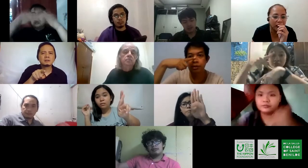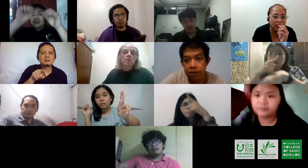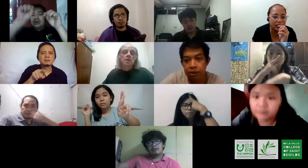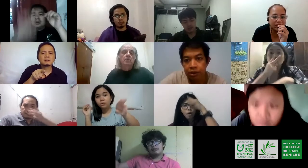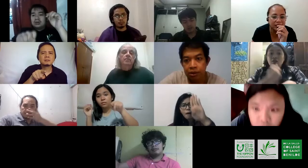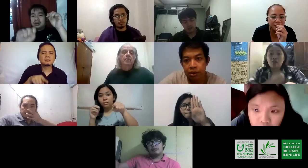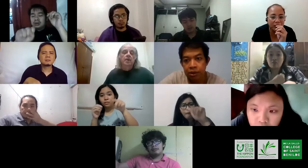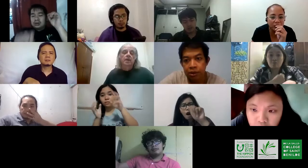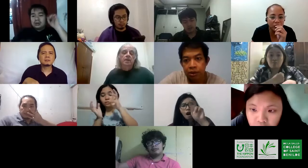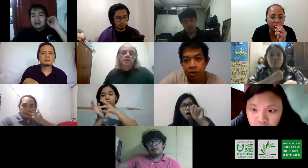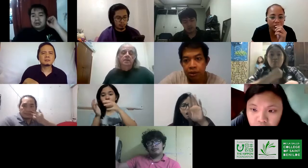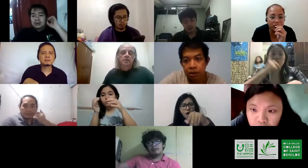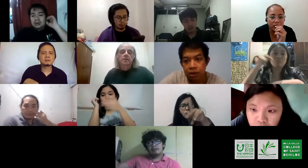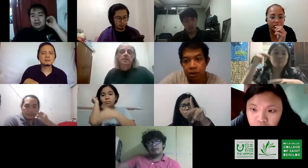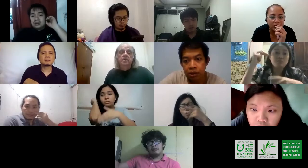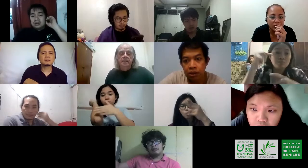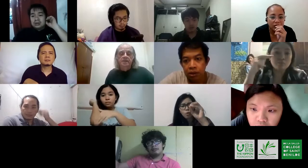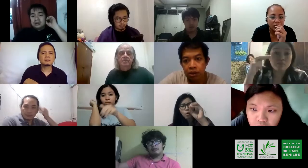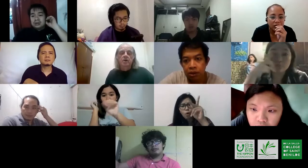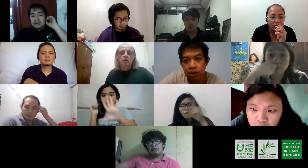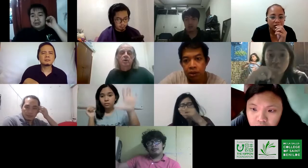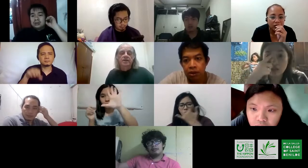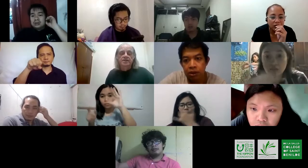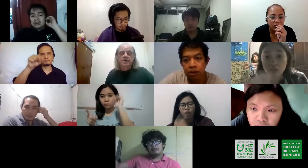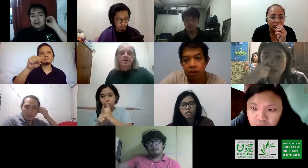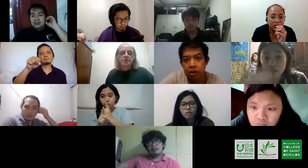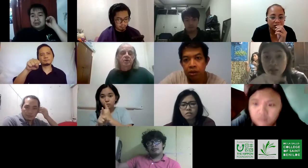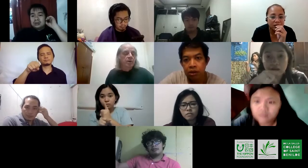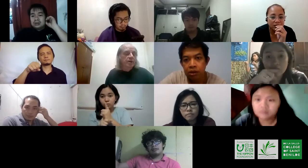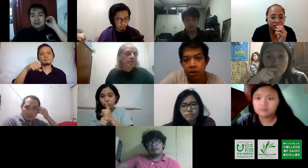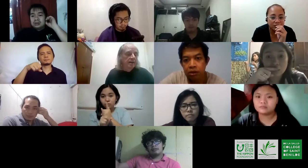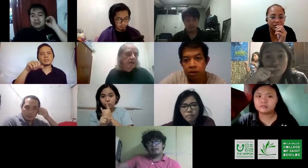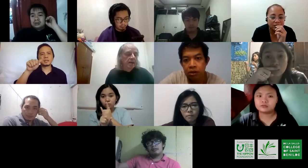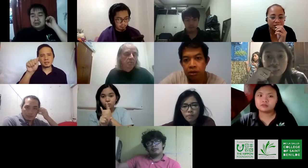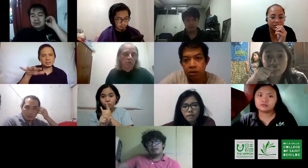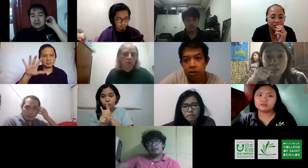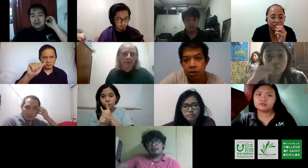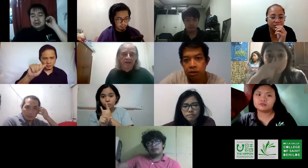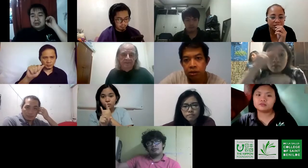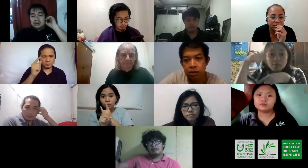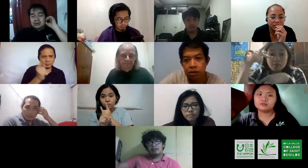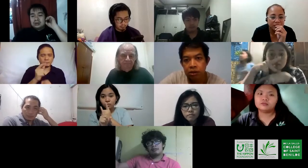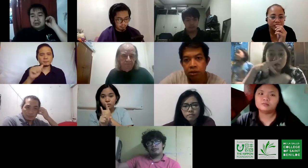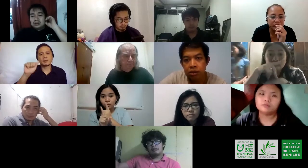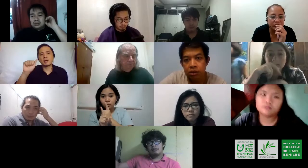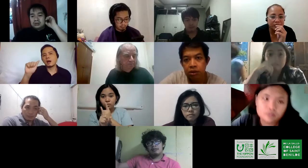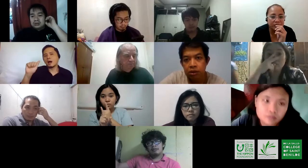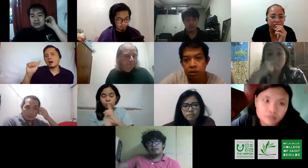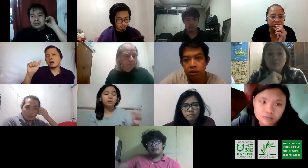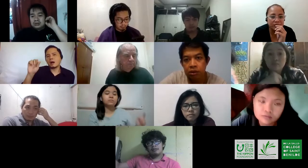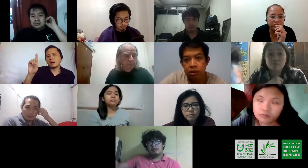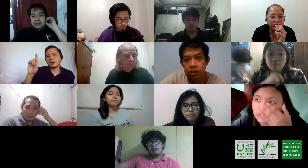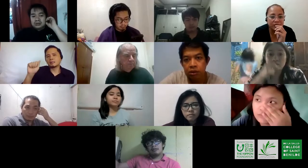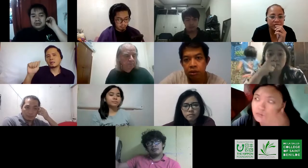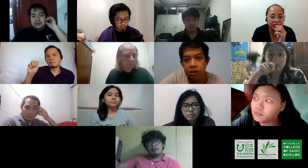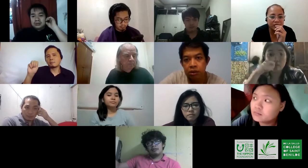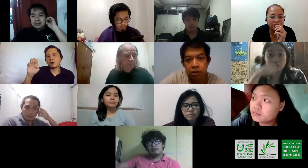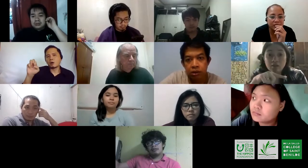Bangkok. Kayla is saying Bangkok. Yes, Bangkok is in Asia. What about Adamorobe?